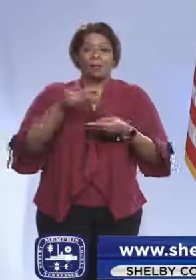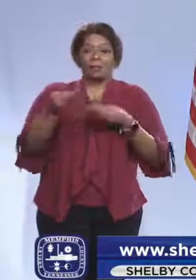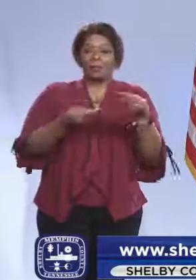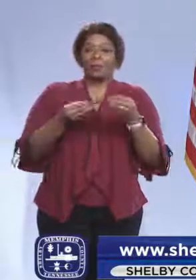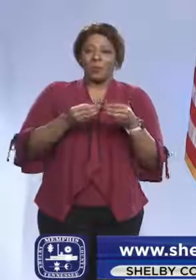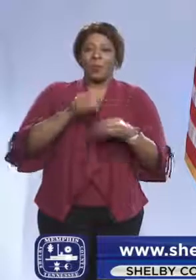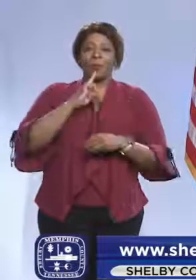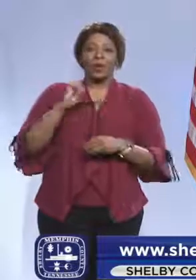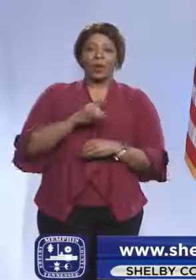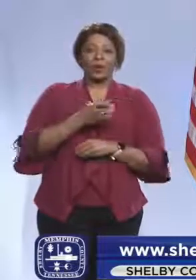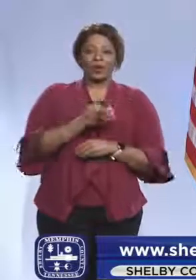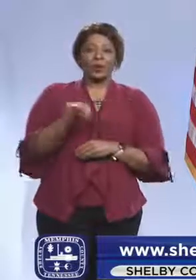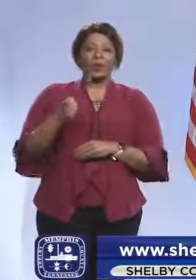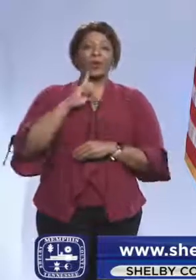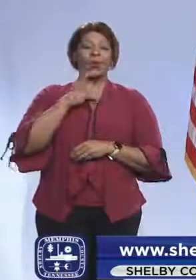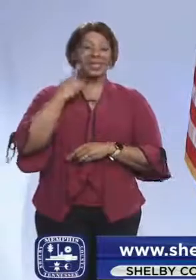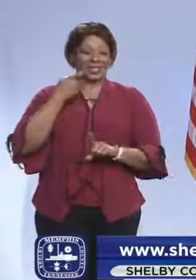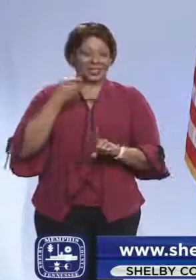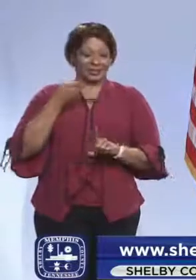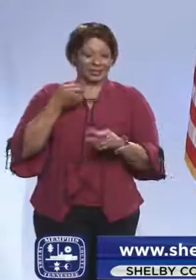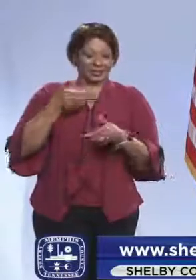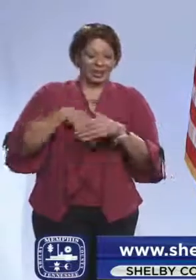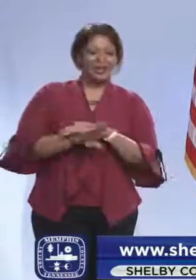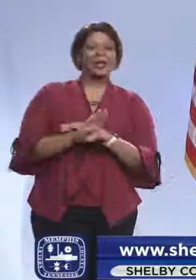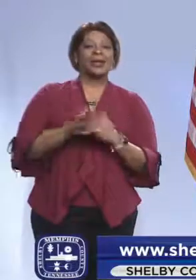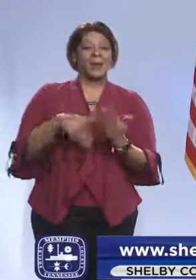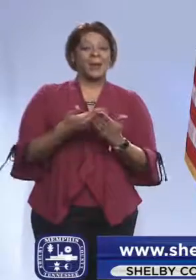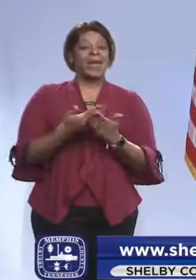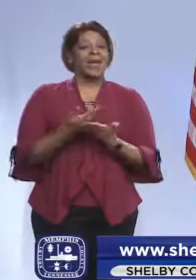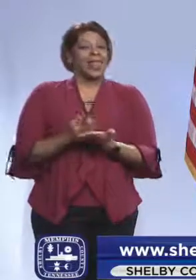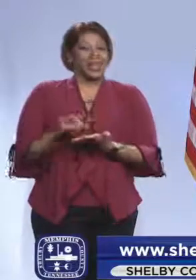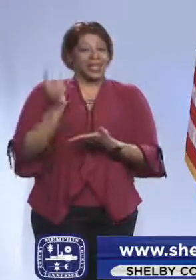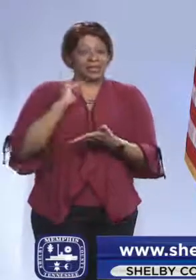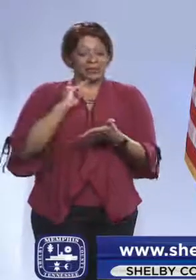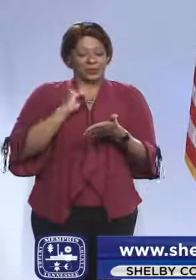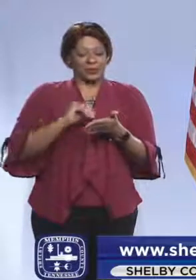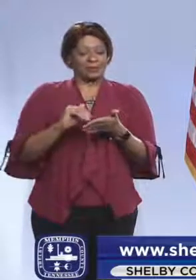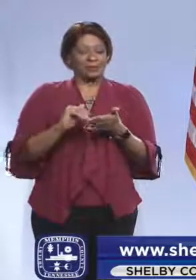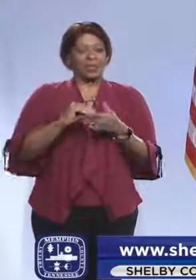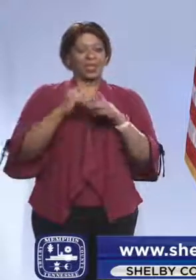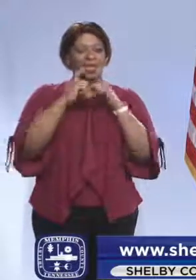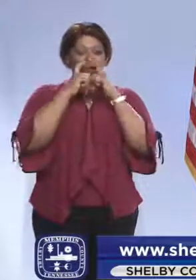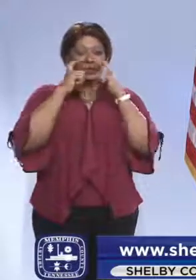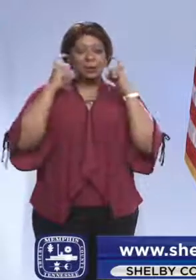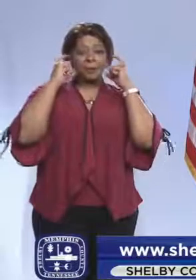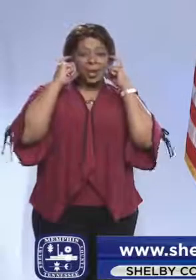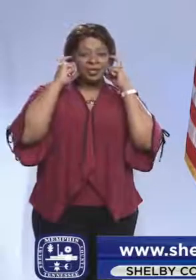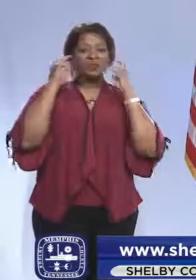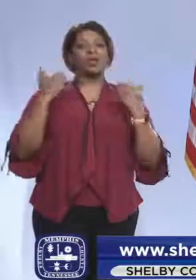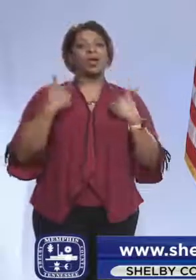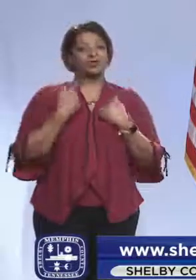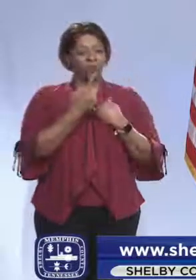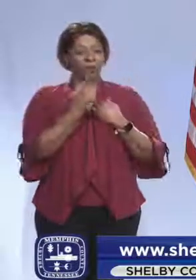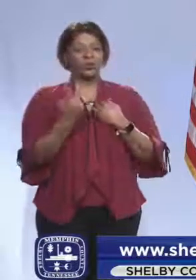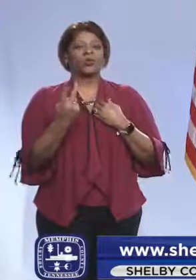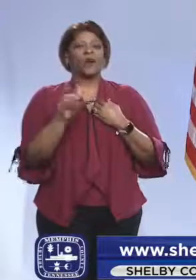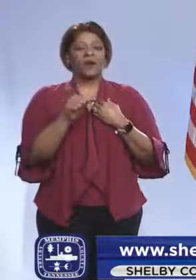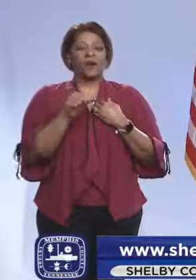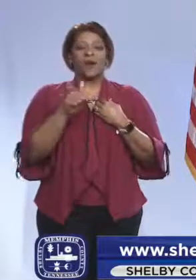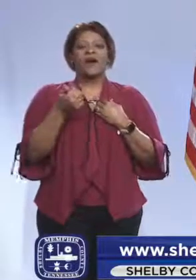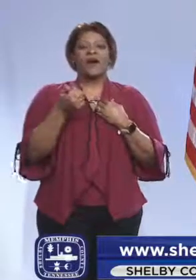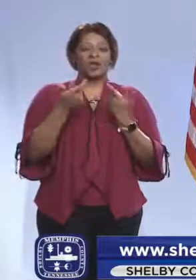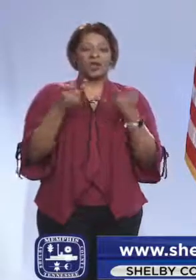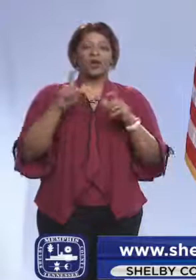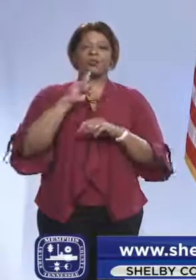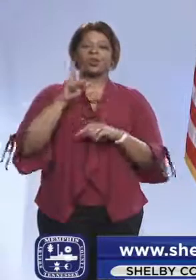we had an order come in late last week of surgical masks. And my understanding is we have a couple of fairly